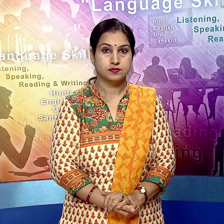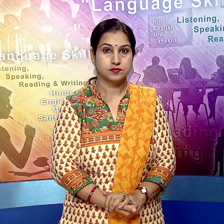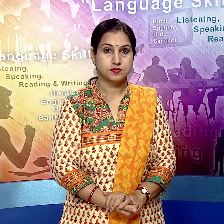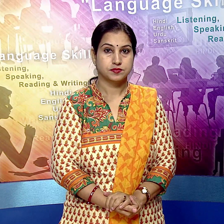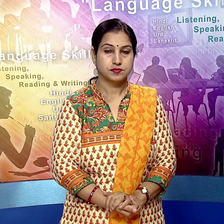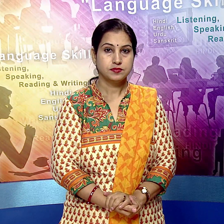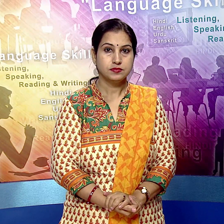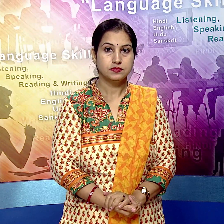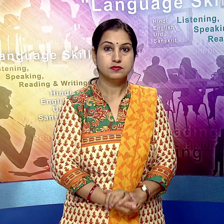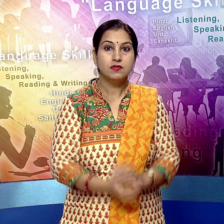non-perishable,